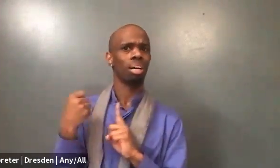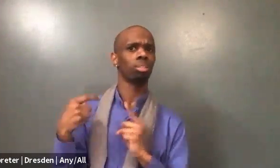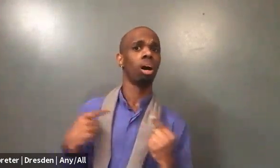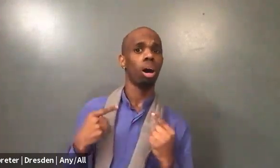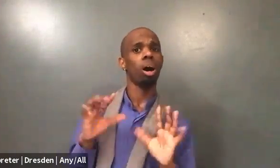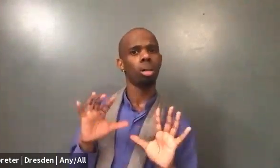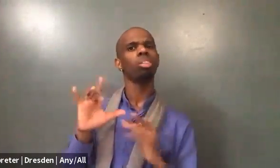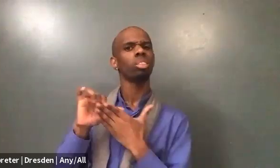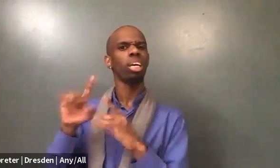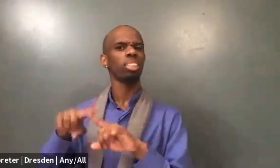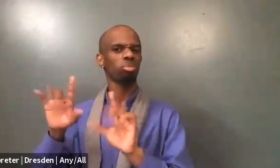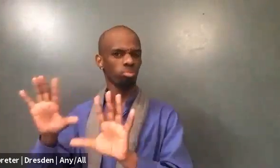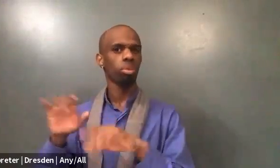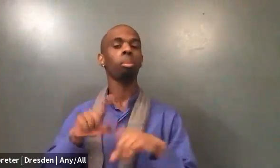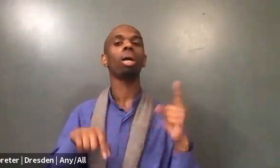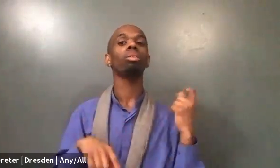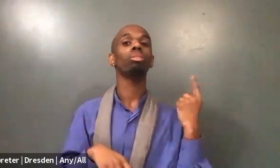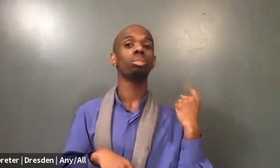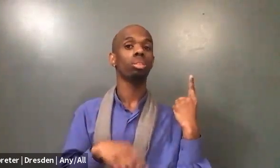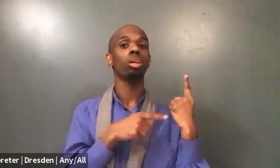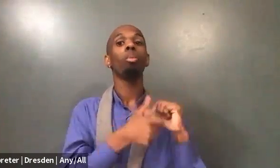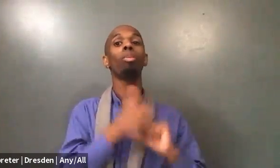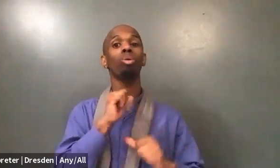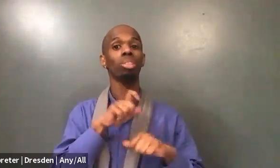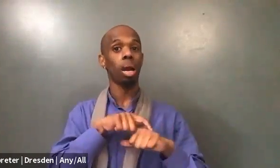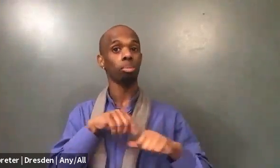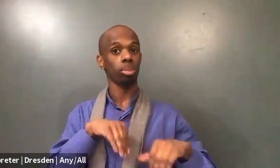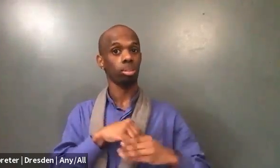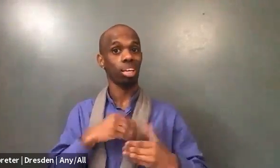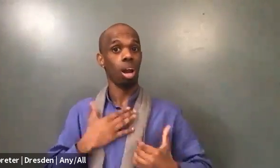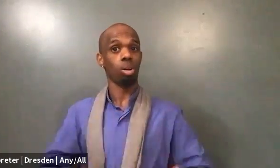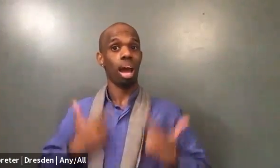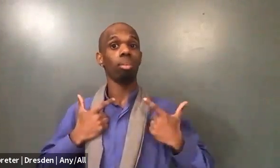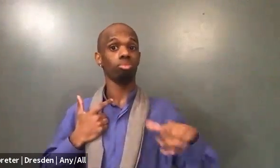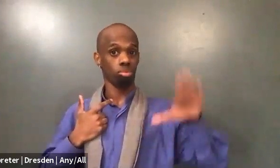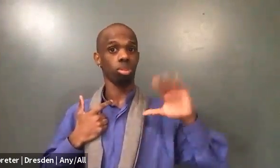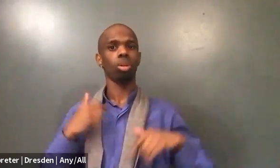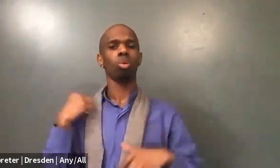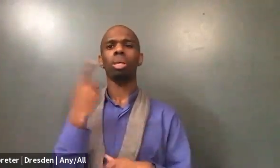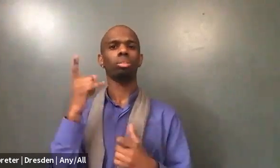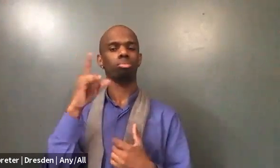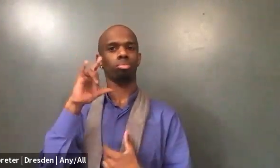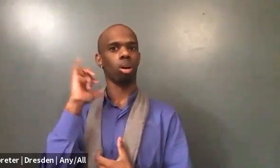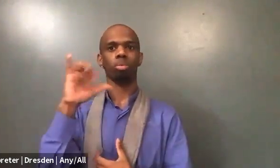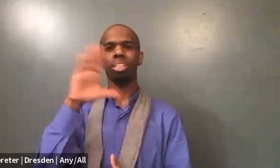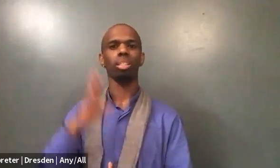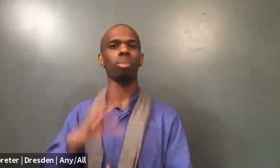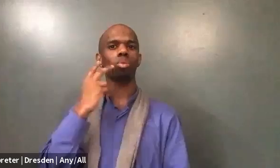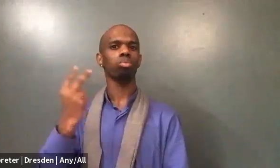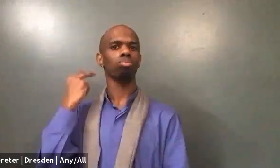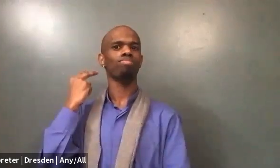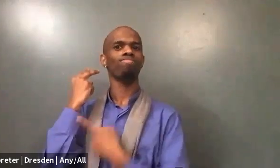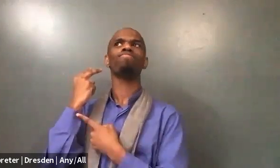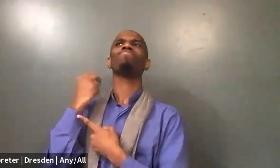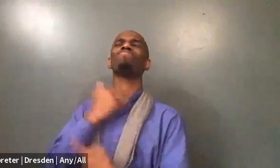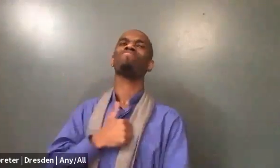in our life, we never regret the things we did do. We always regret the things we didn't do. And so those